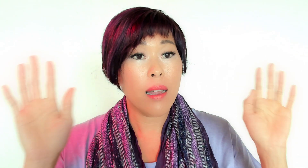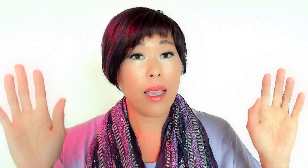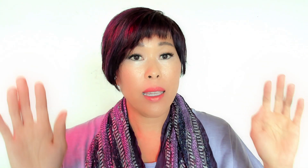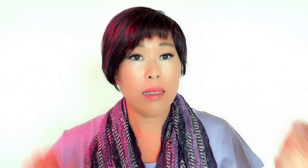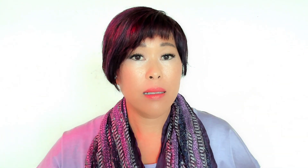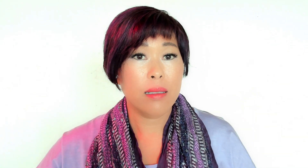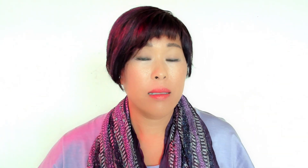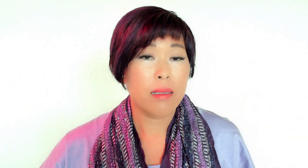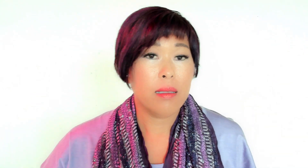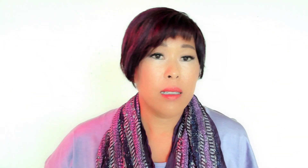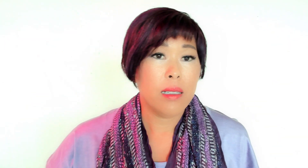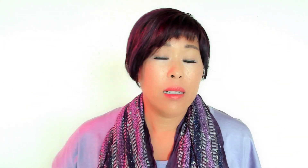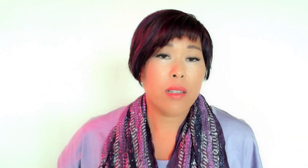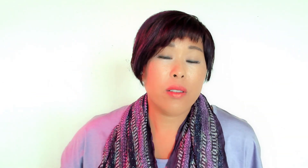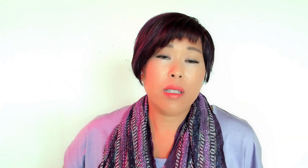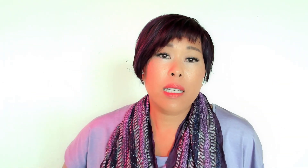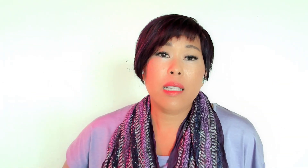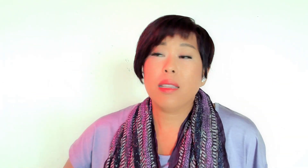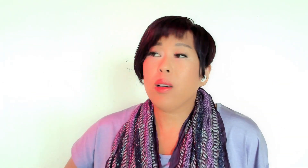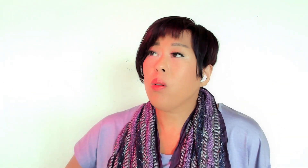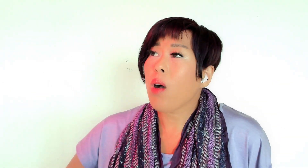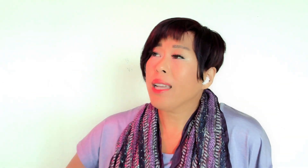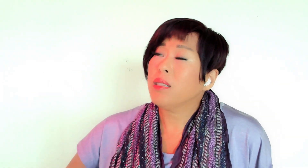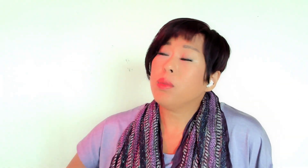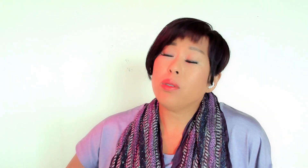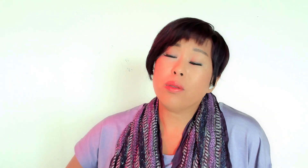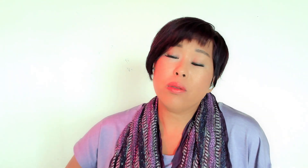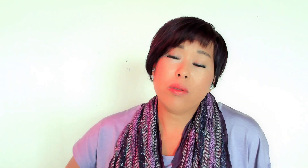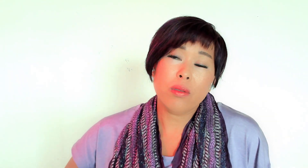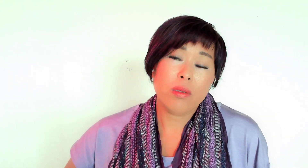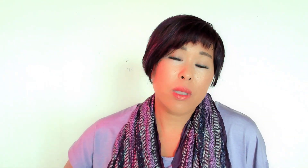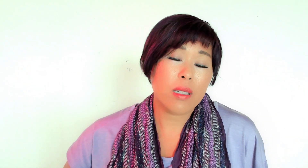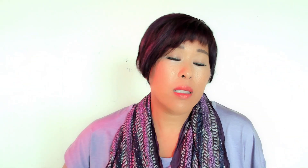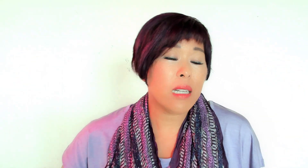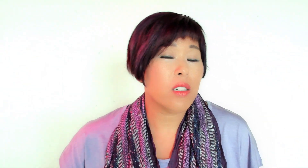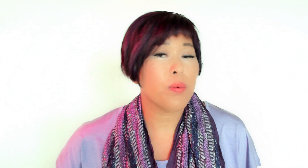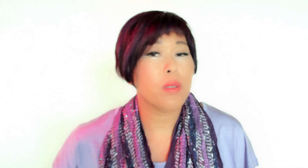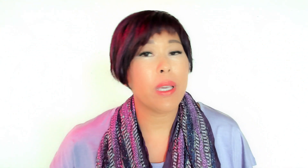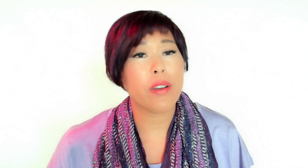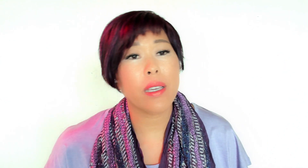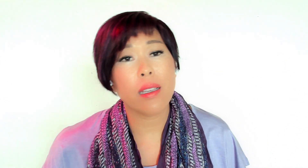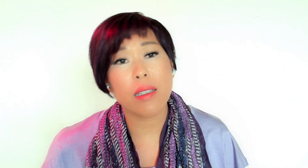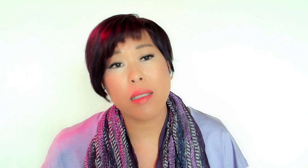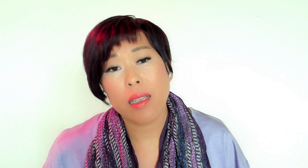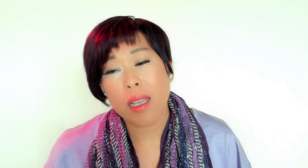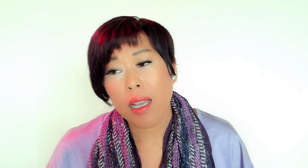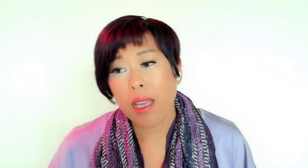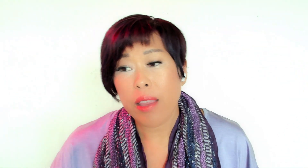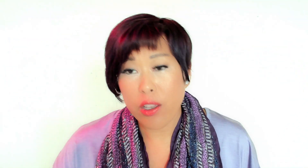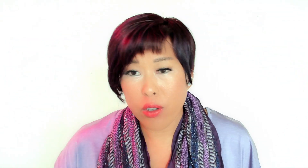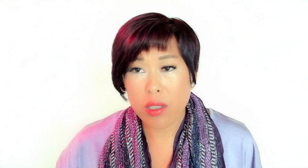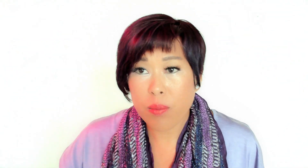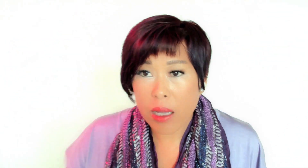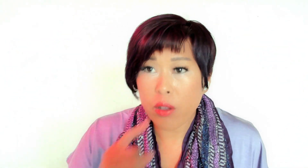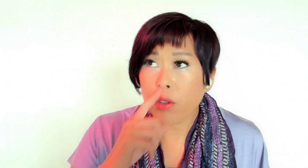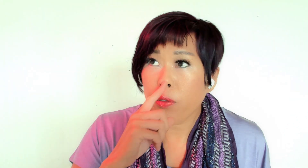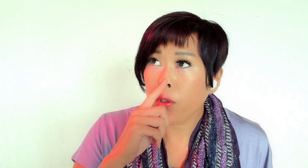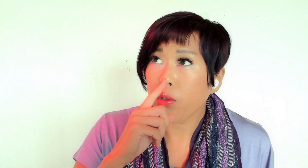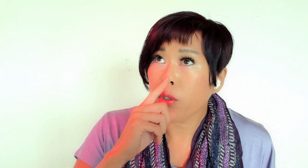night, underneath the Hawaiian moon, with the scent of plumerias, they could smell the food